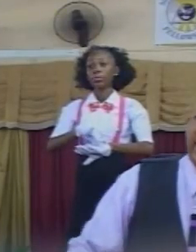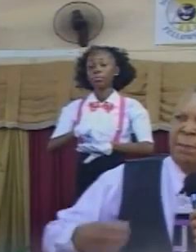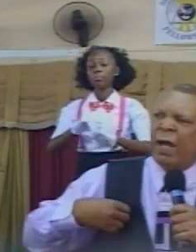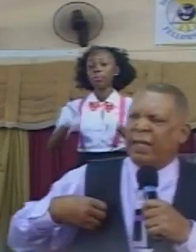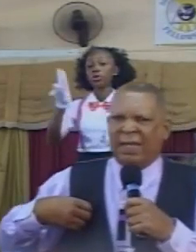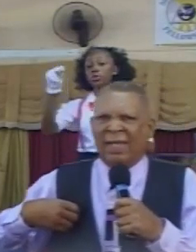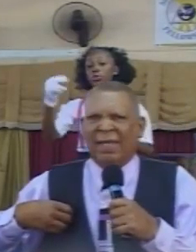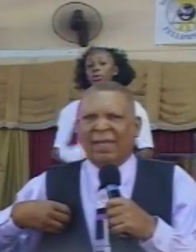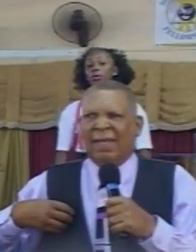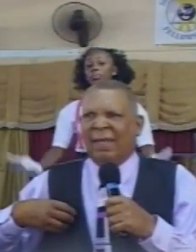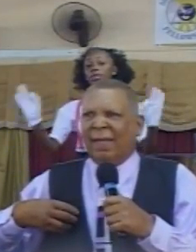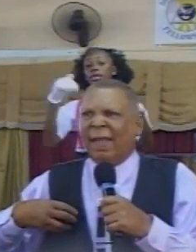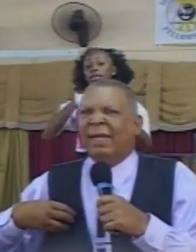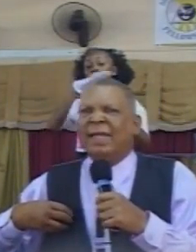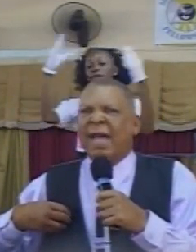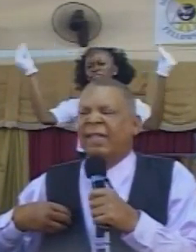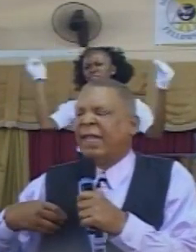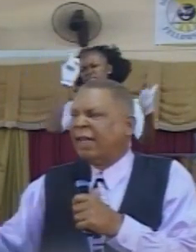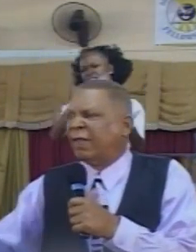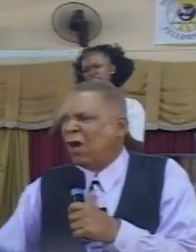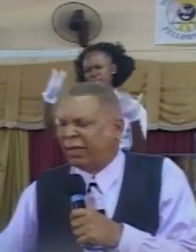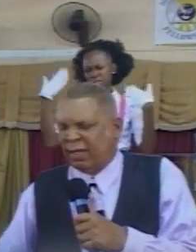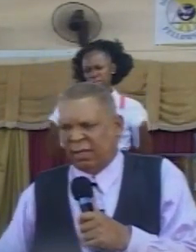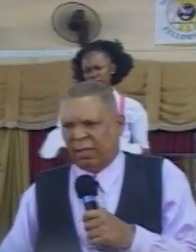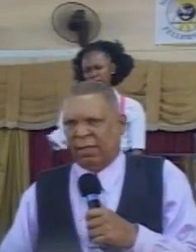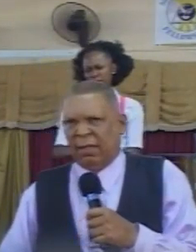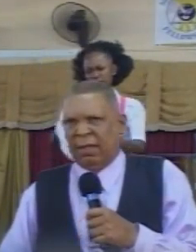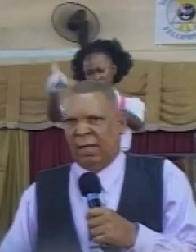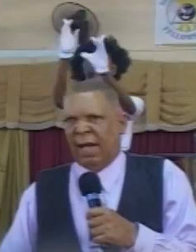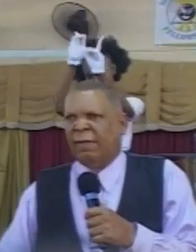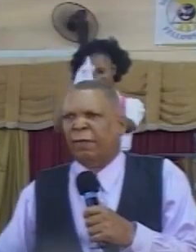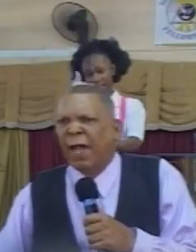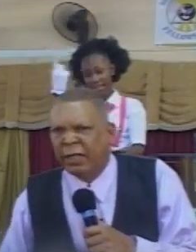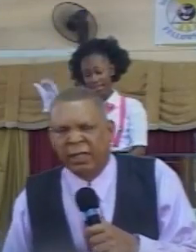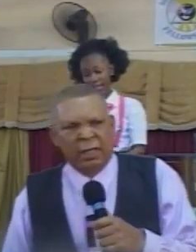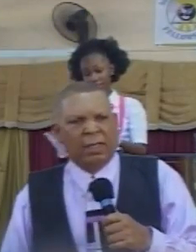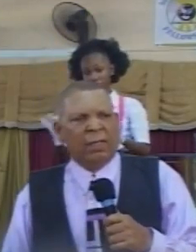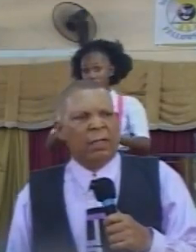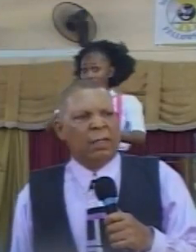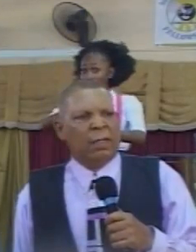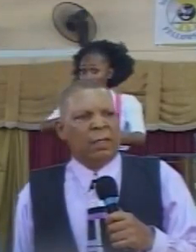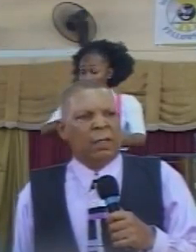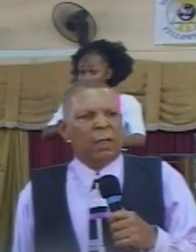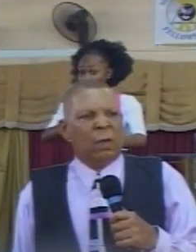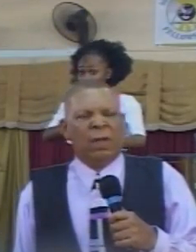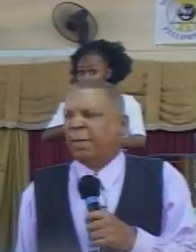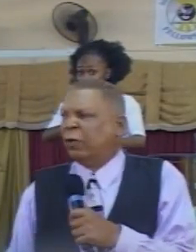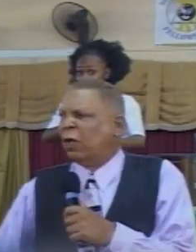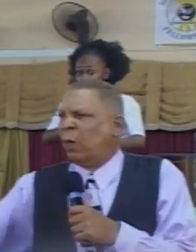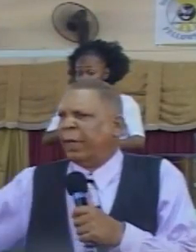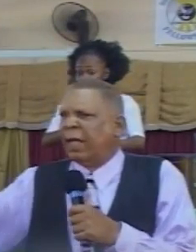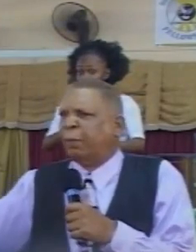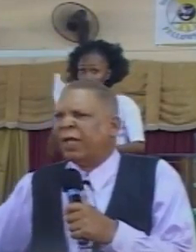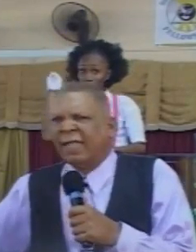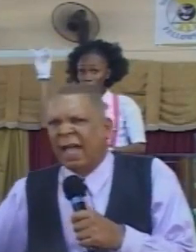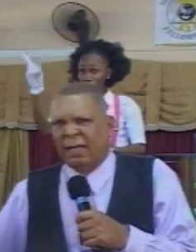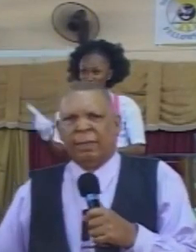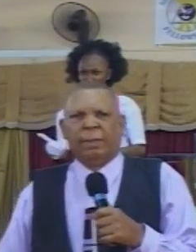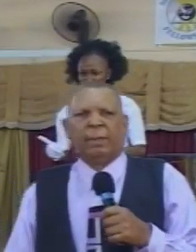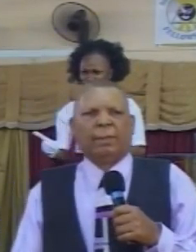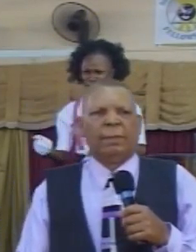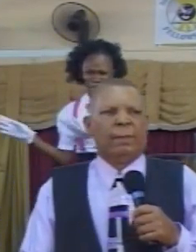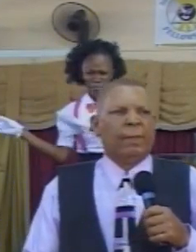For this body that desires the things of the earth and of the flesh would have been done away with and put